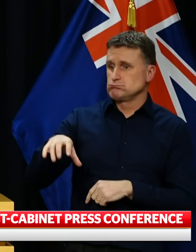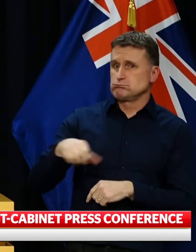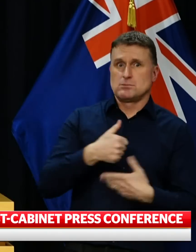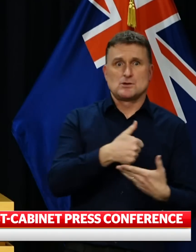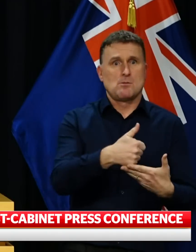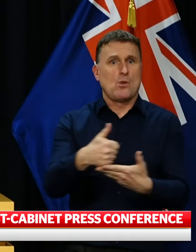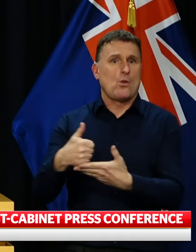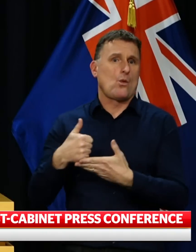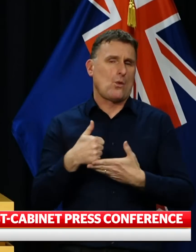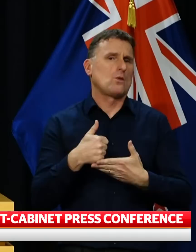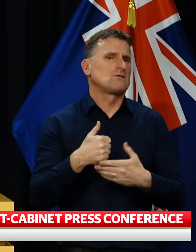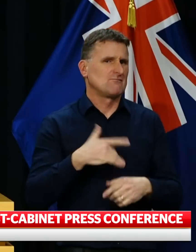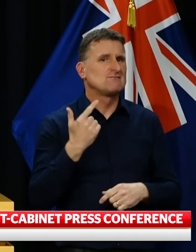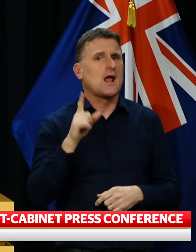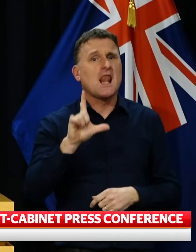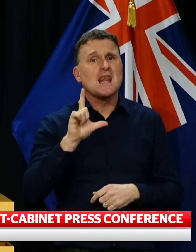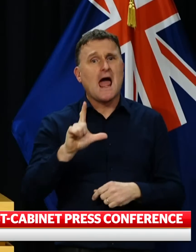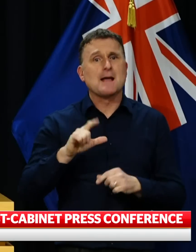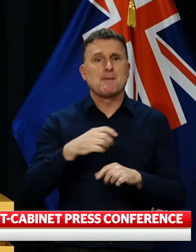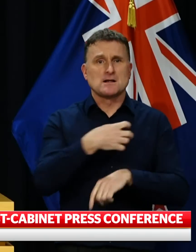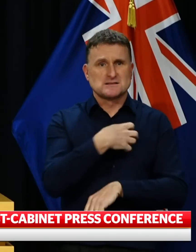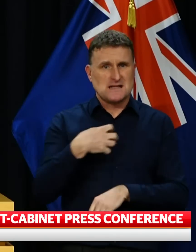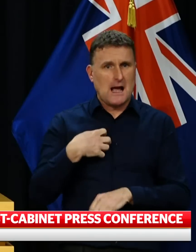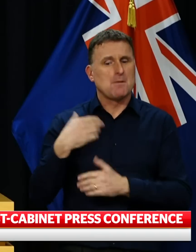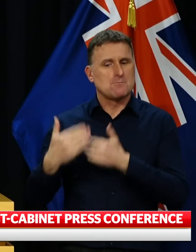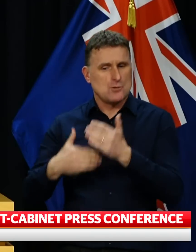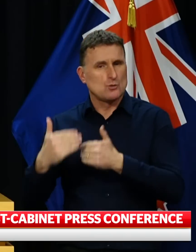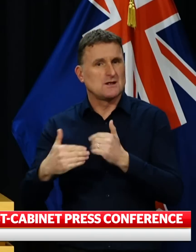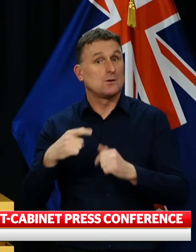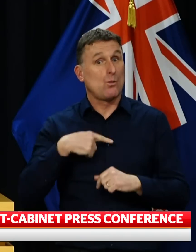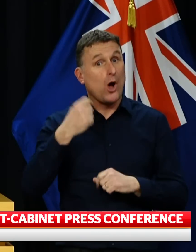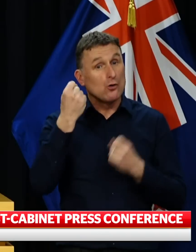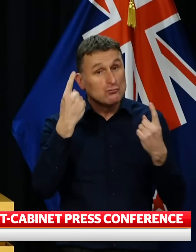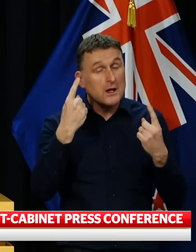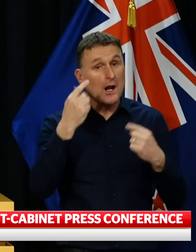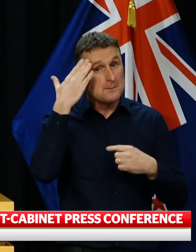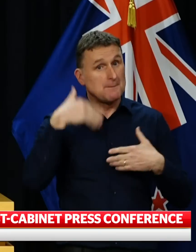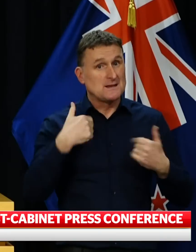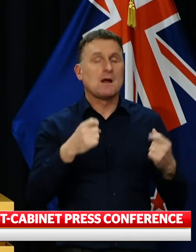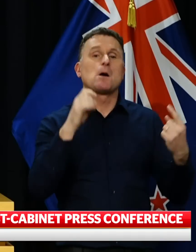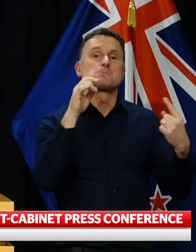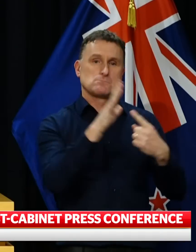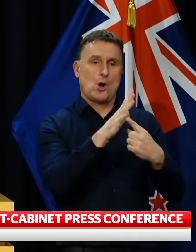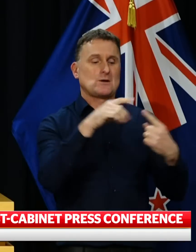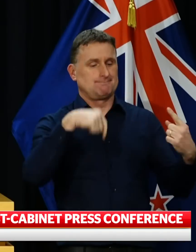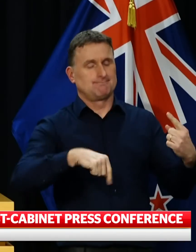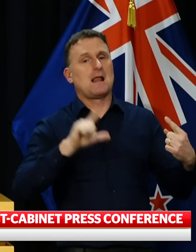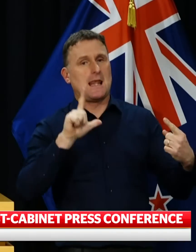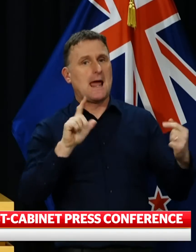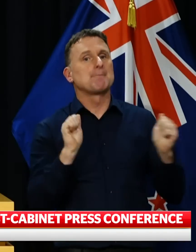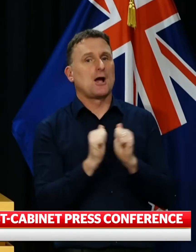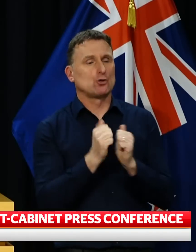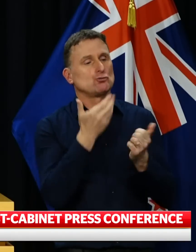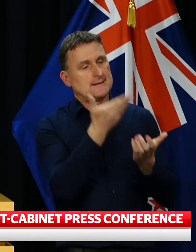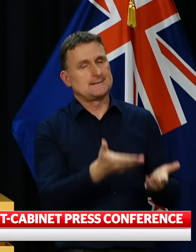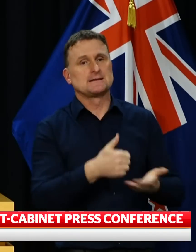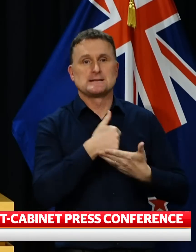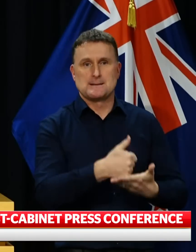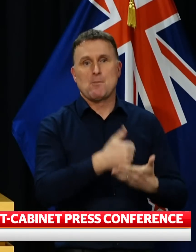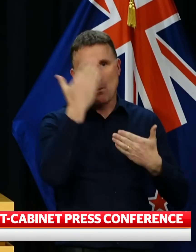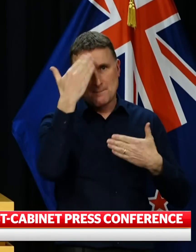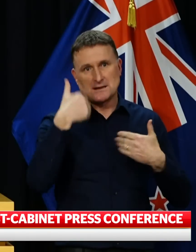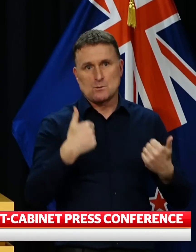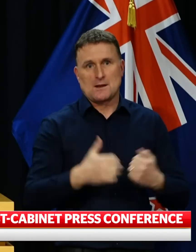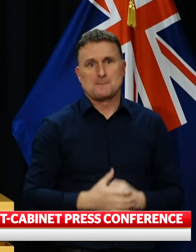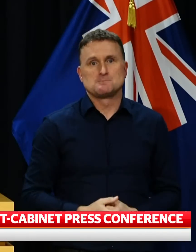the type of progress the government can make if it sees mental health as a priority, and this government does. Another priority